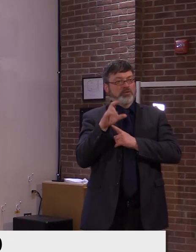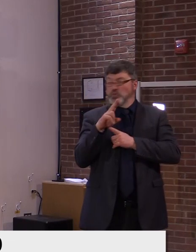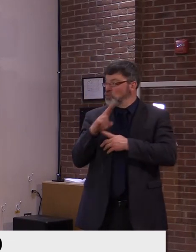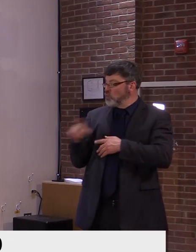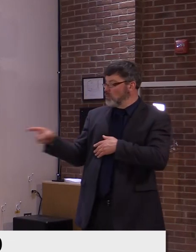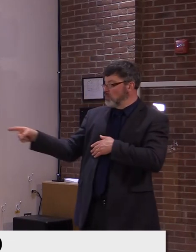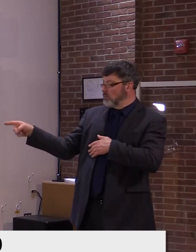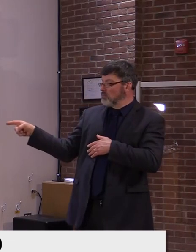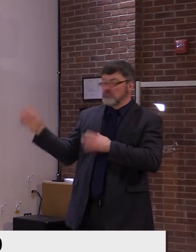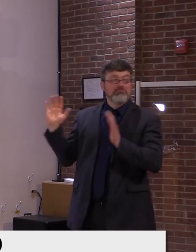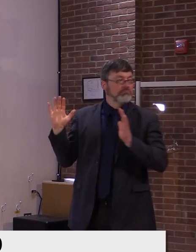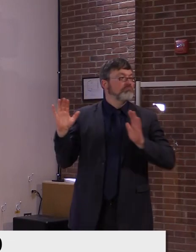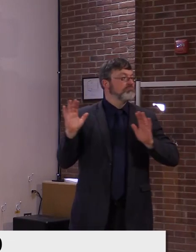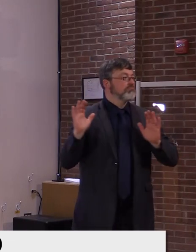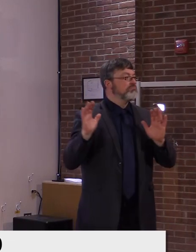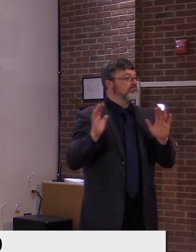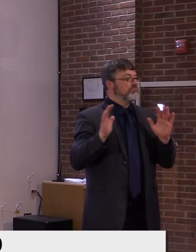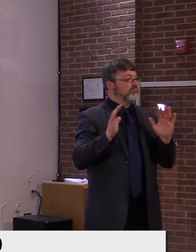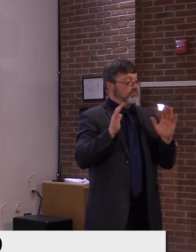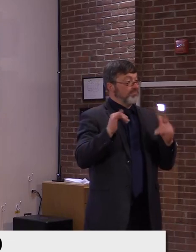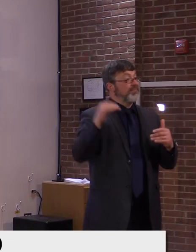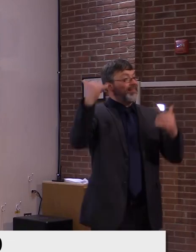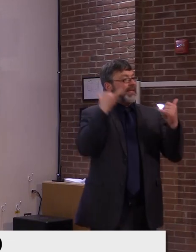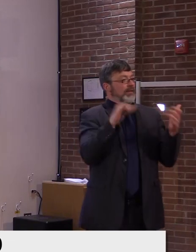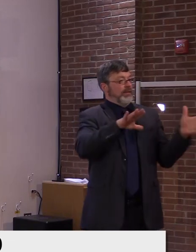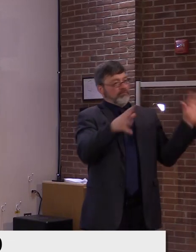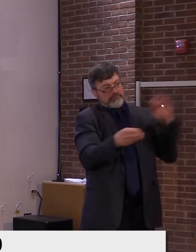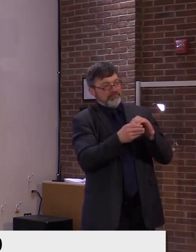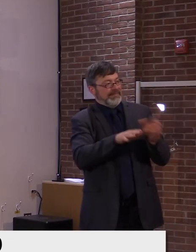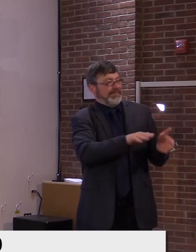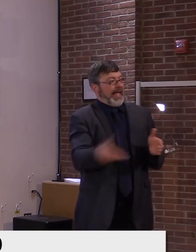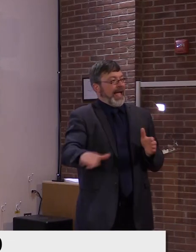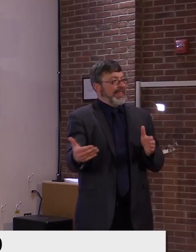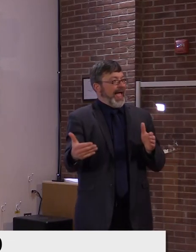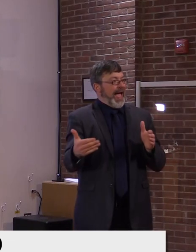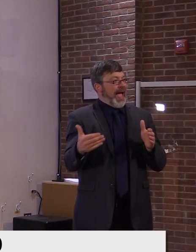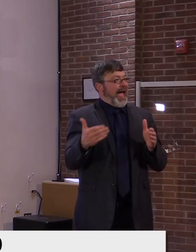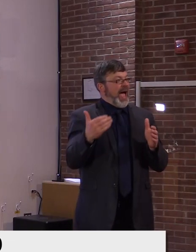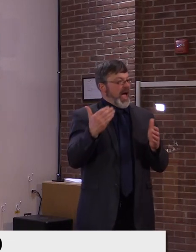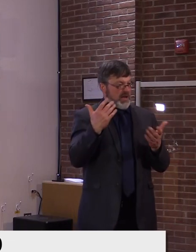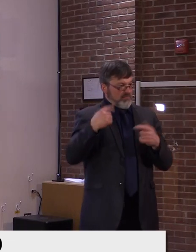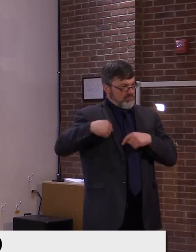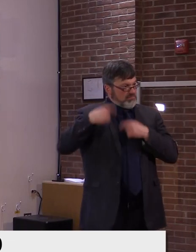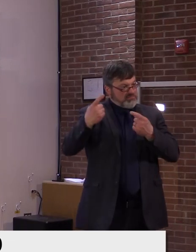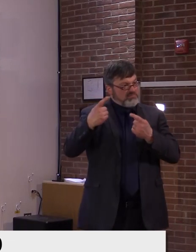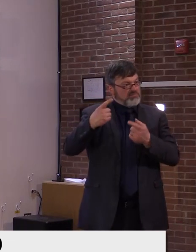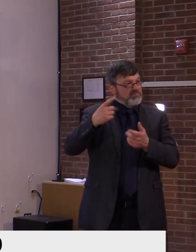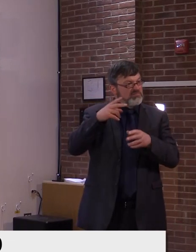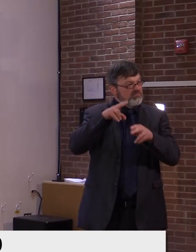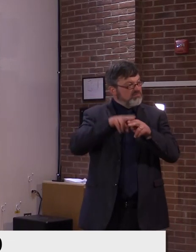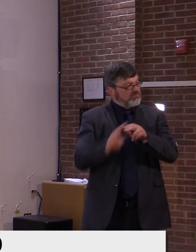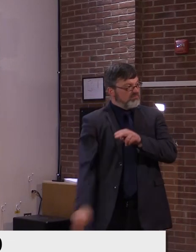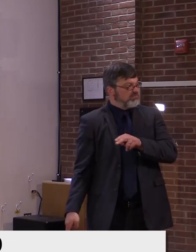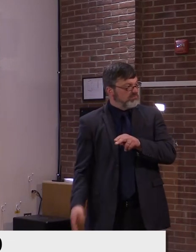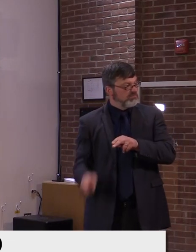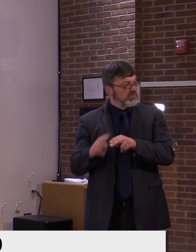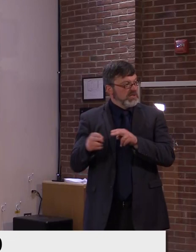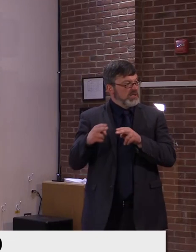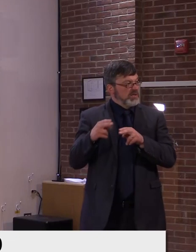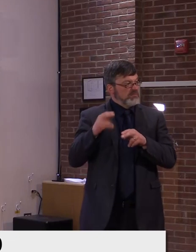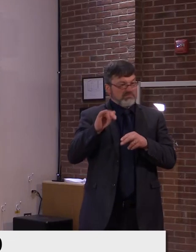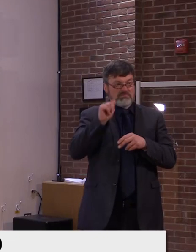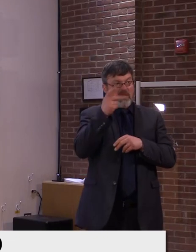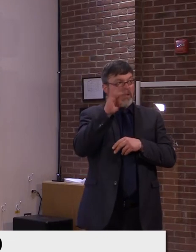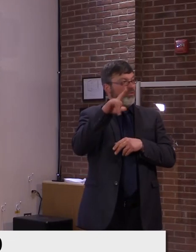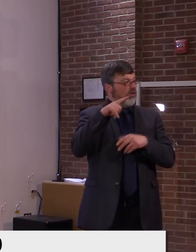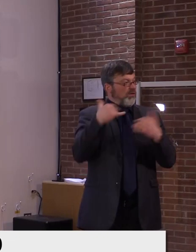we're also thankfully continuing to see the impact of the vaccine on our fatality rates. Now we stand halfway through April about, and the